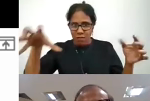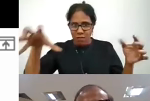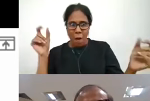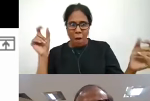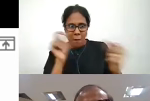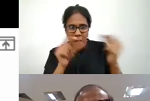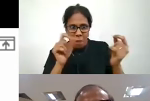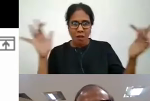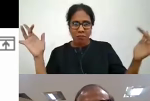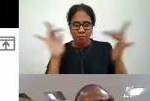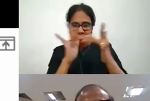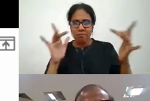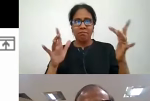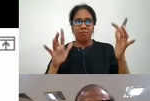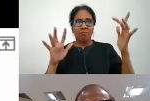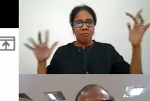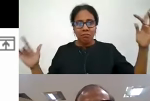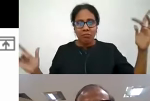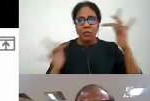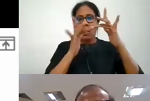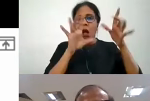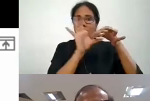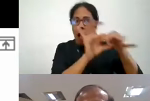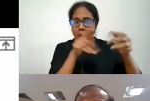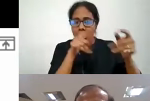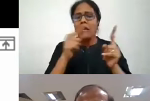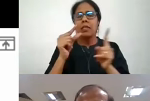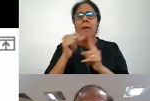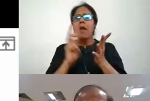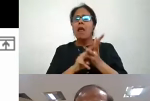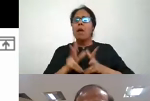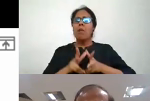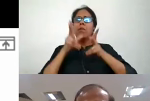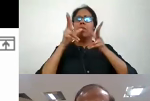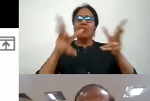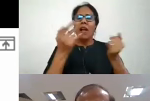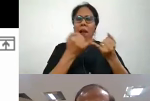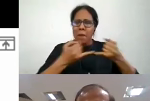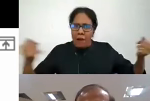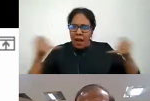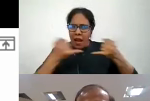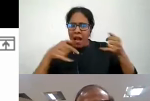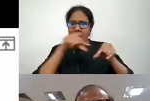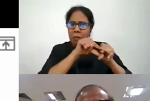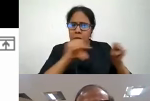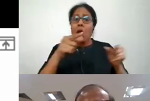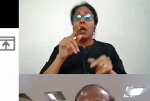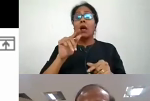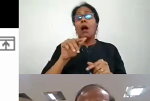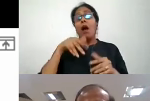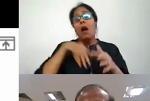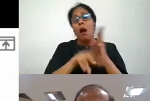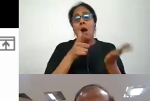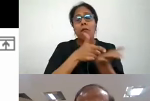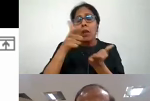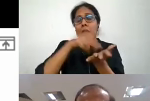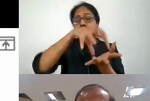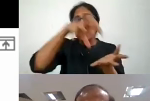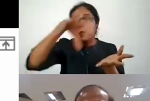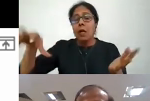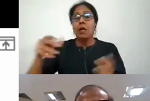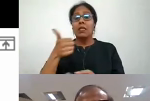the Prime Minister has said that we will lay optical fiber in all 6 lakh villages. So till that planning and execution